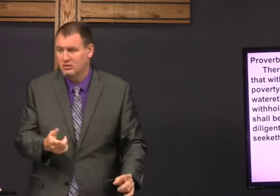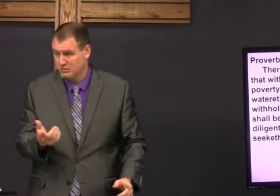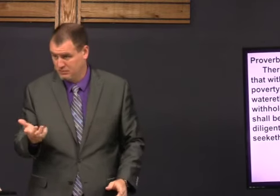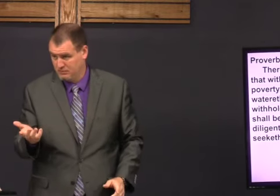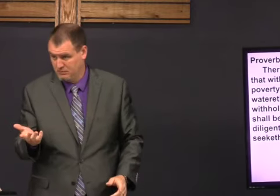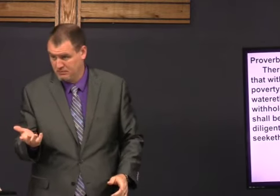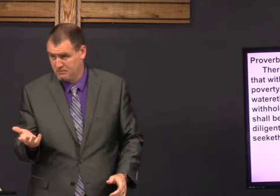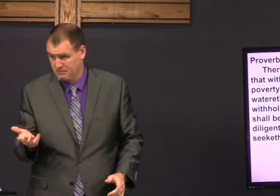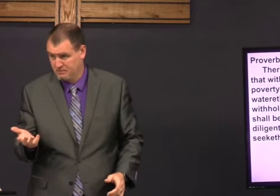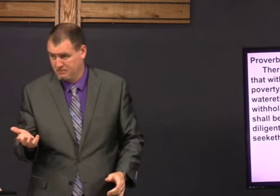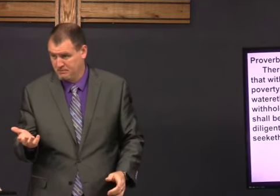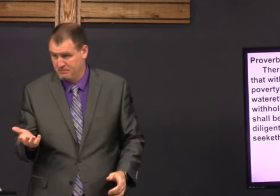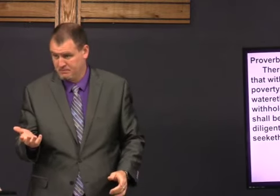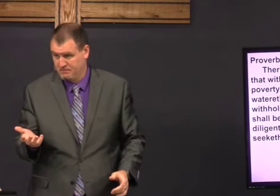What's the point?